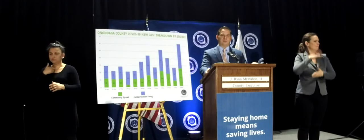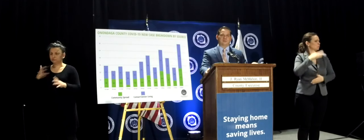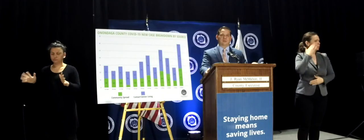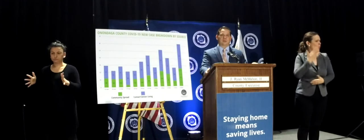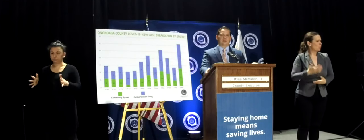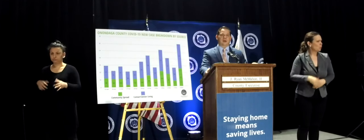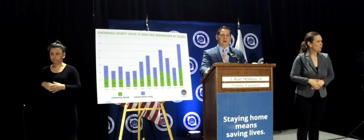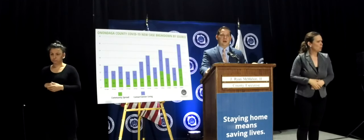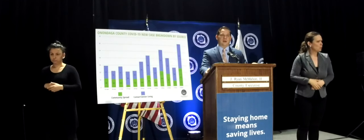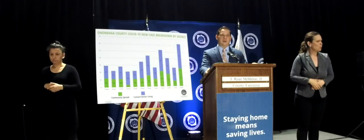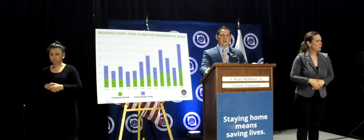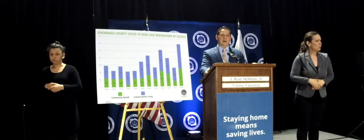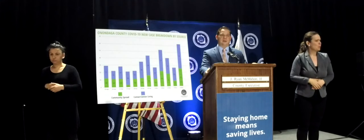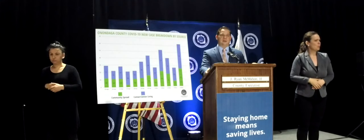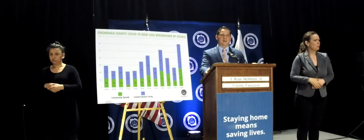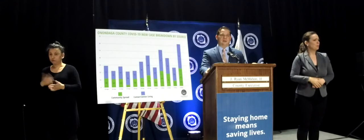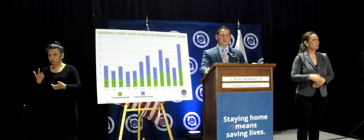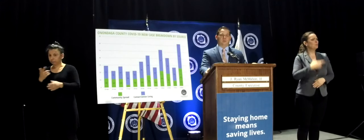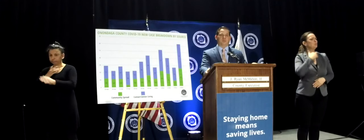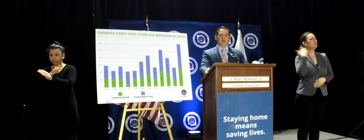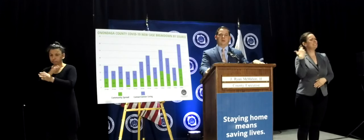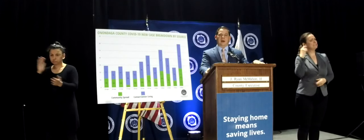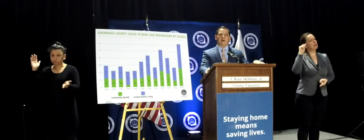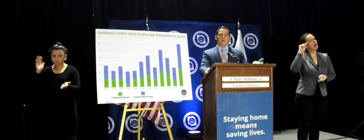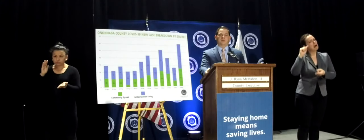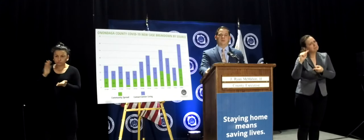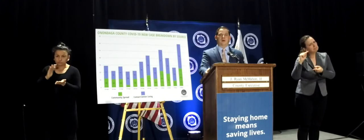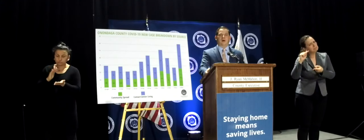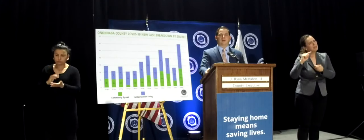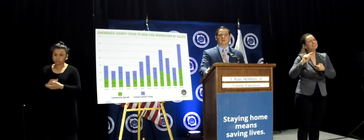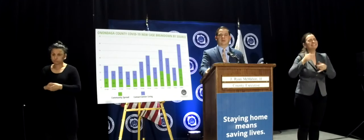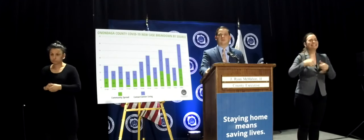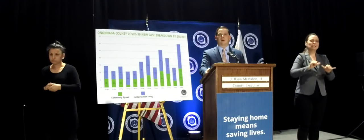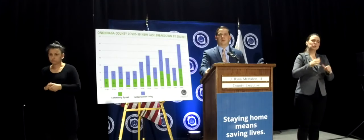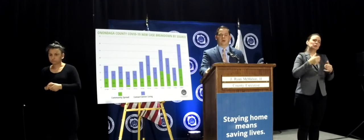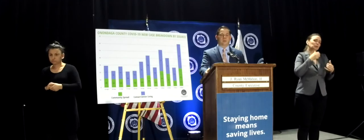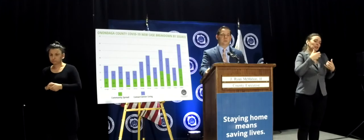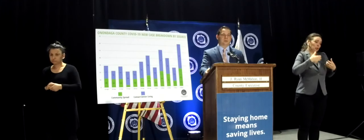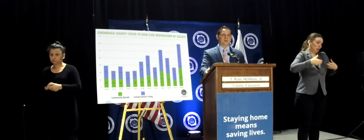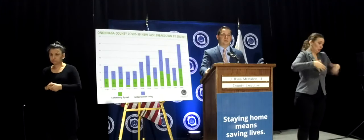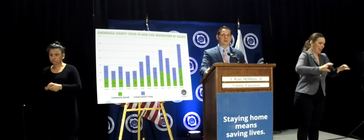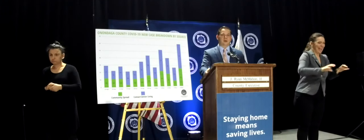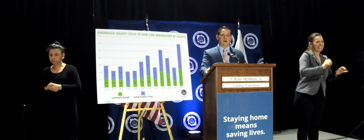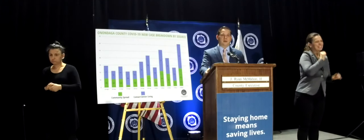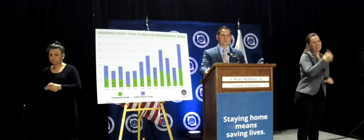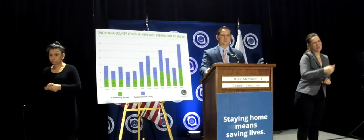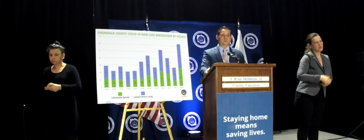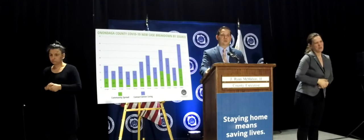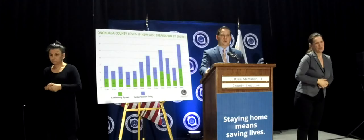drop off. And then it will pick back up in the fall, late fall probably.